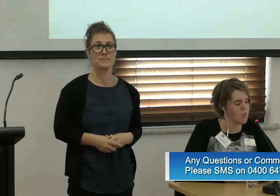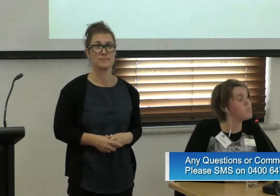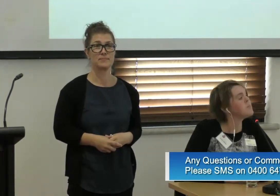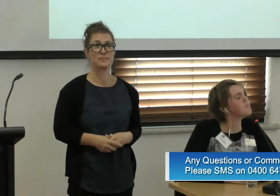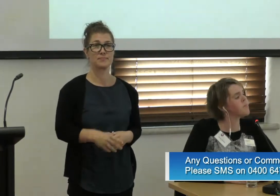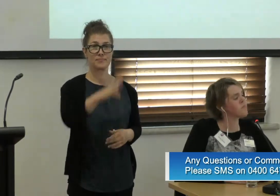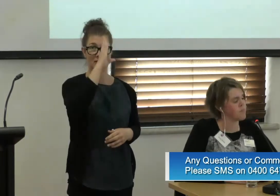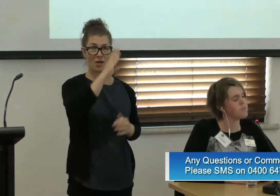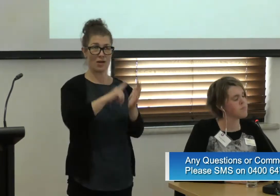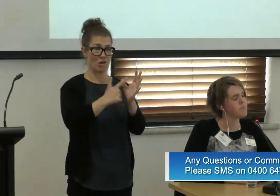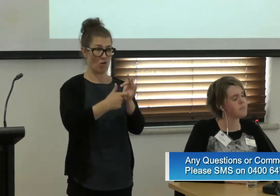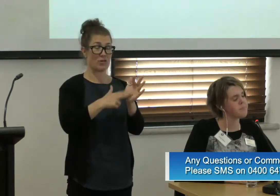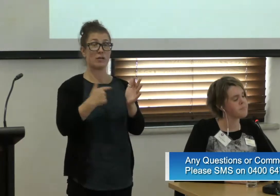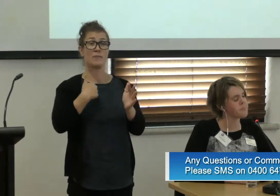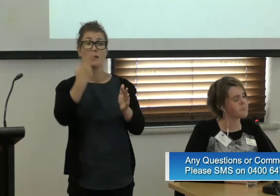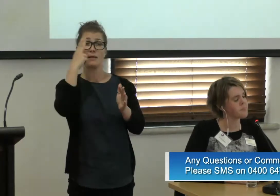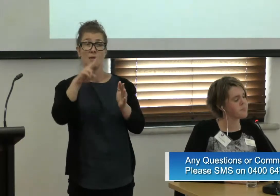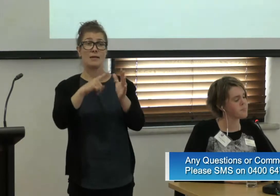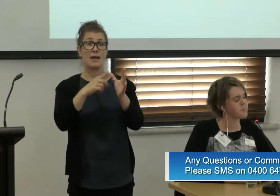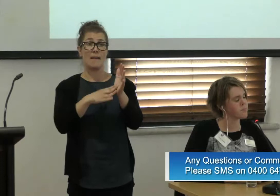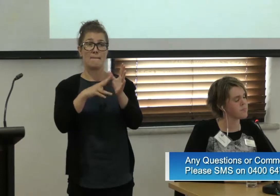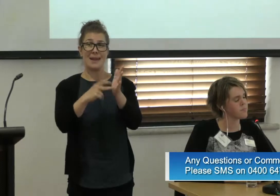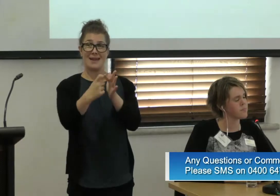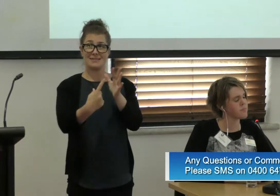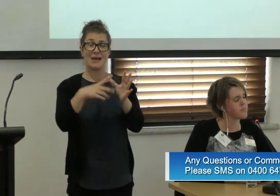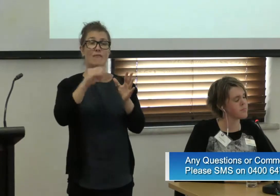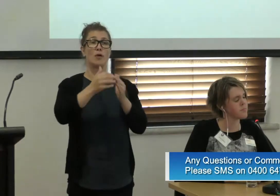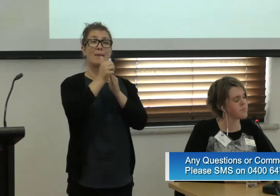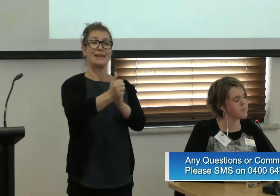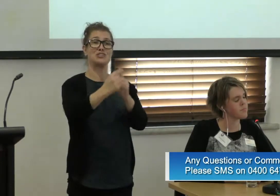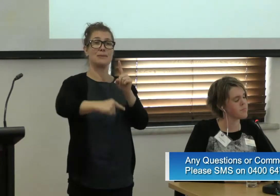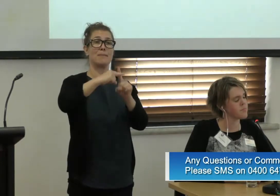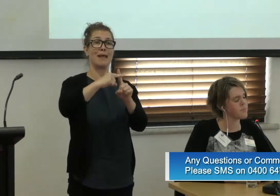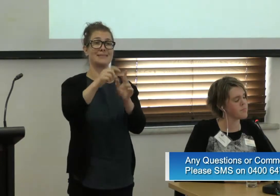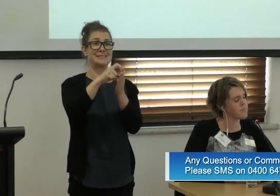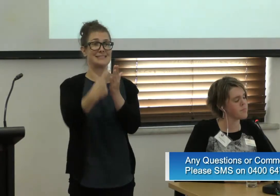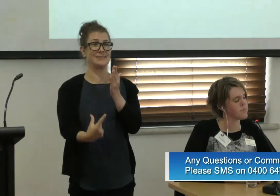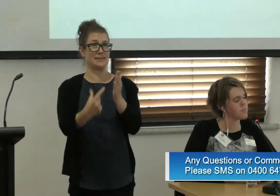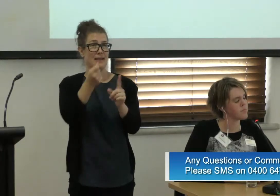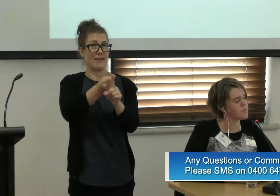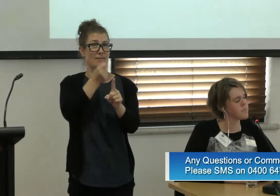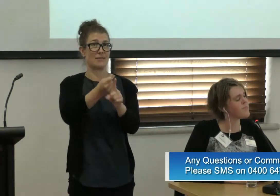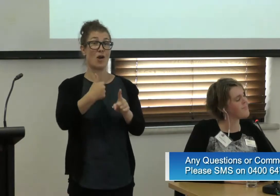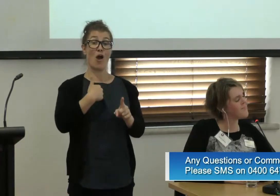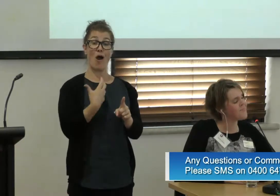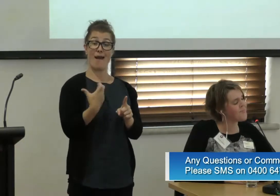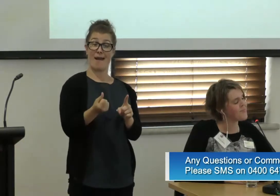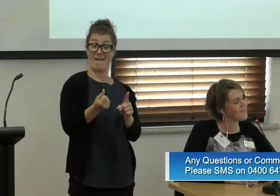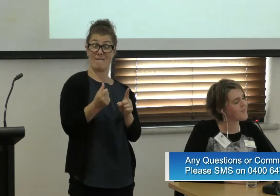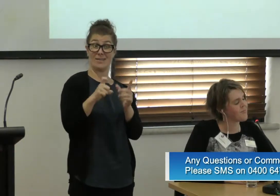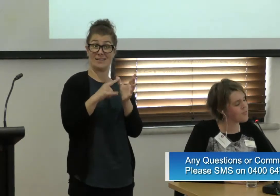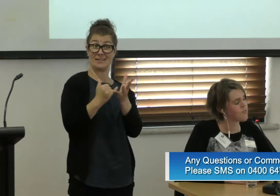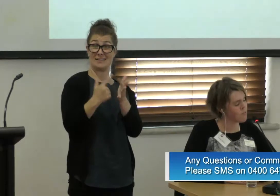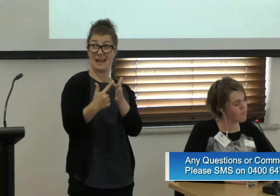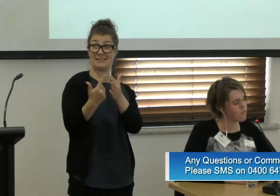Hi Lauren, it's Amanda from Leadership Plus, Disability Advocate. I've got a tailor-made case study for what you're